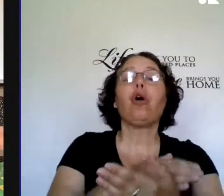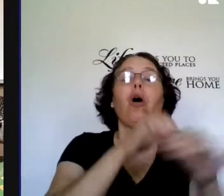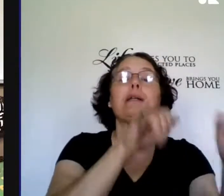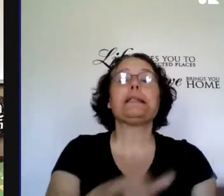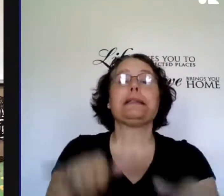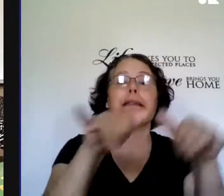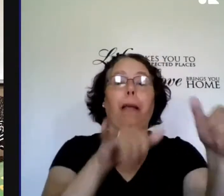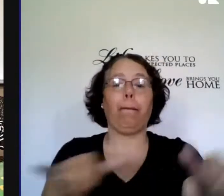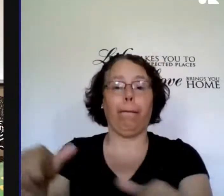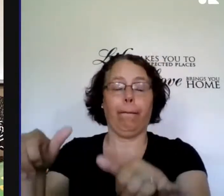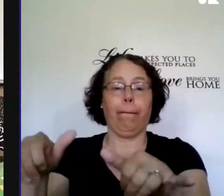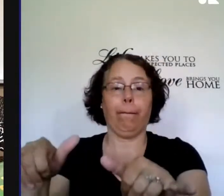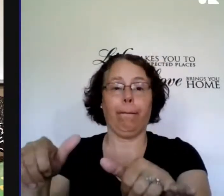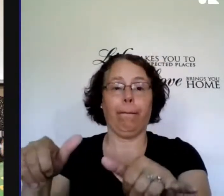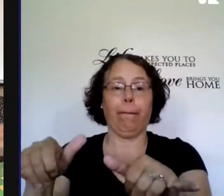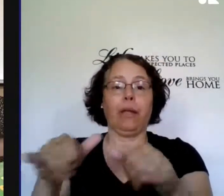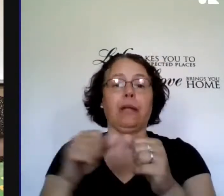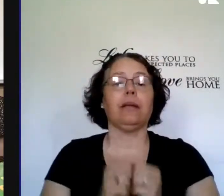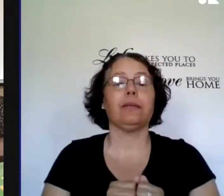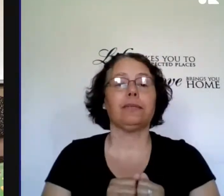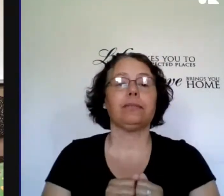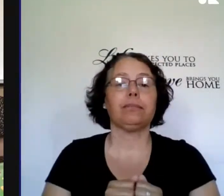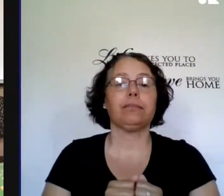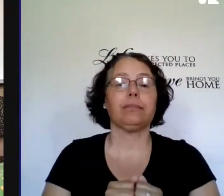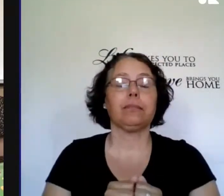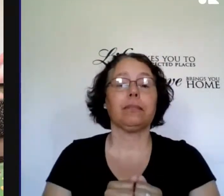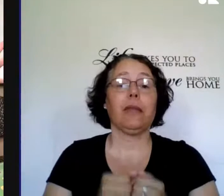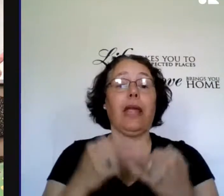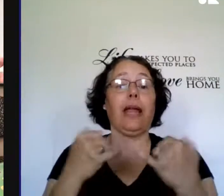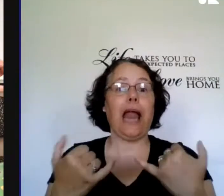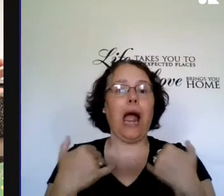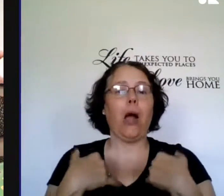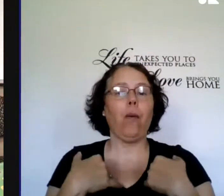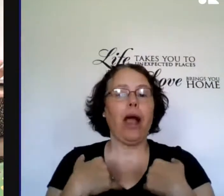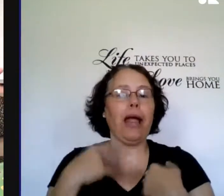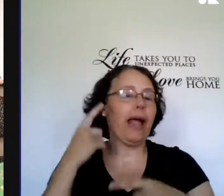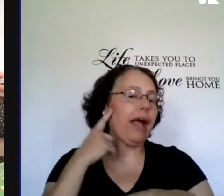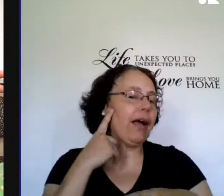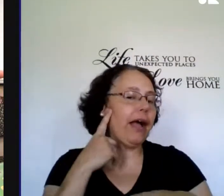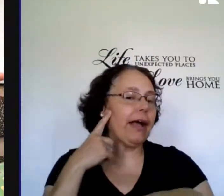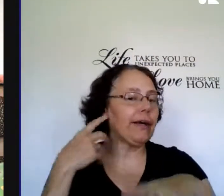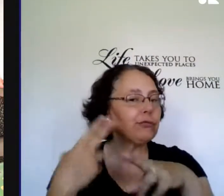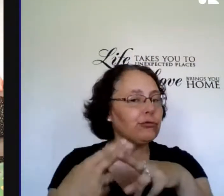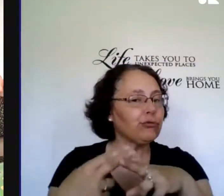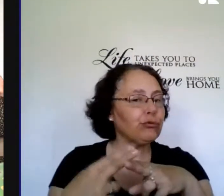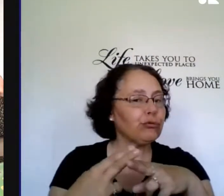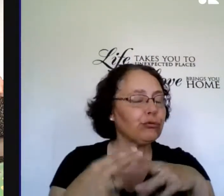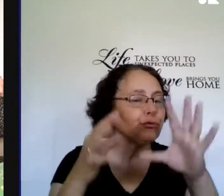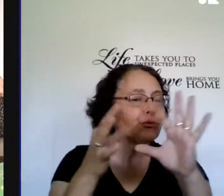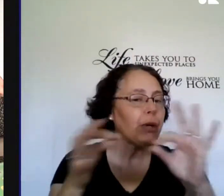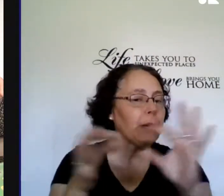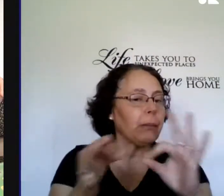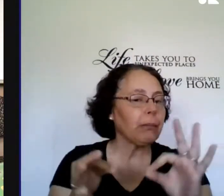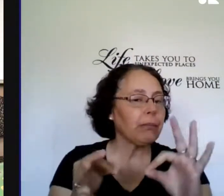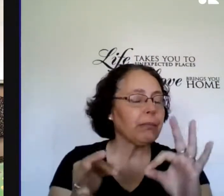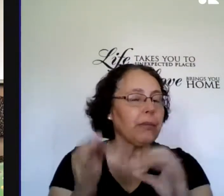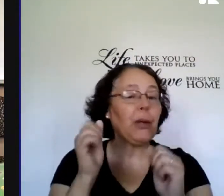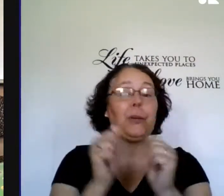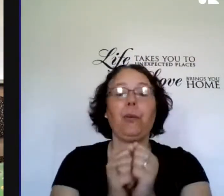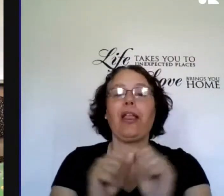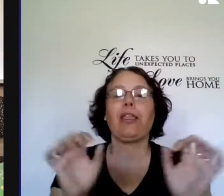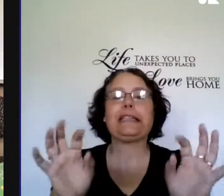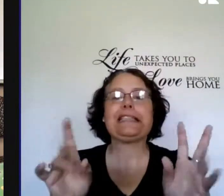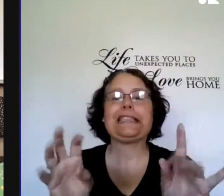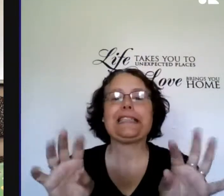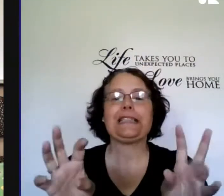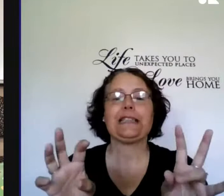Mondays. Next, I've got a rhyme for you that's a tickling rhyme. So get next to someone you